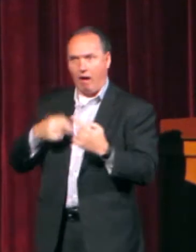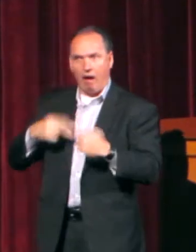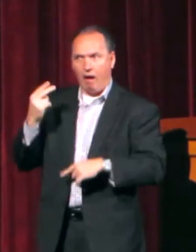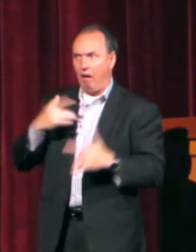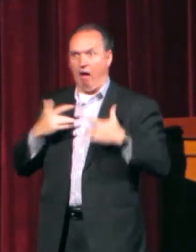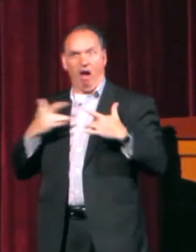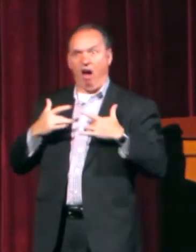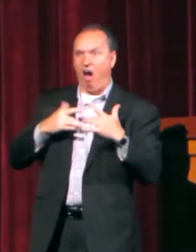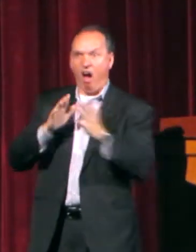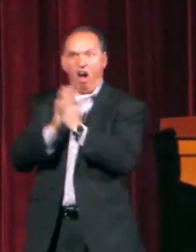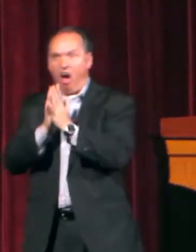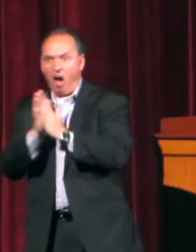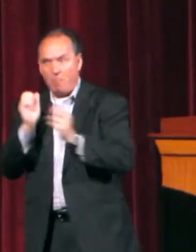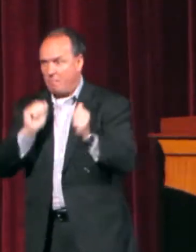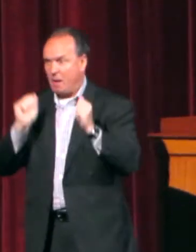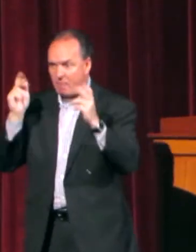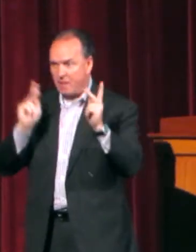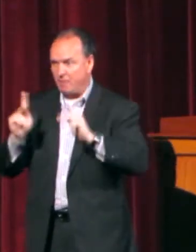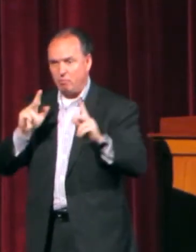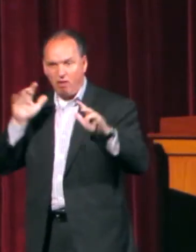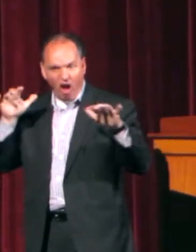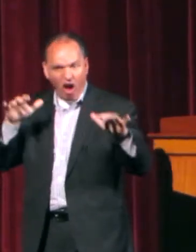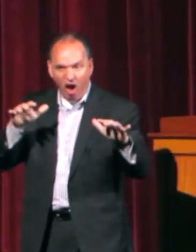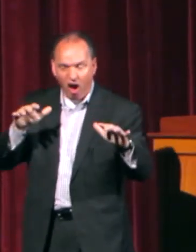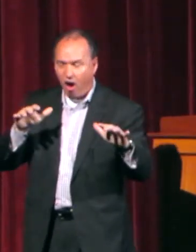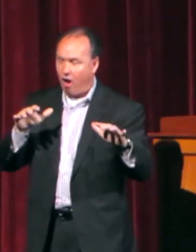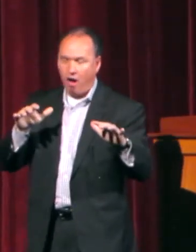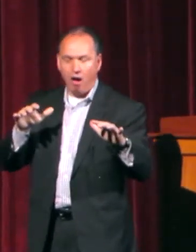and concern. But mass shootings